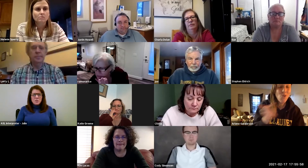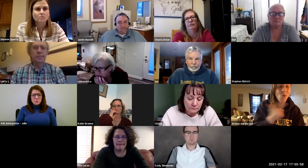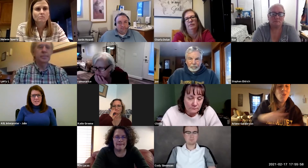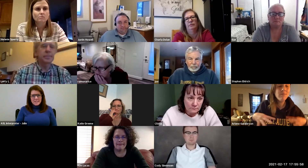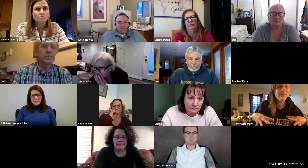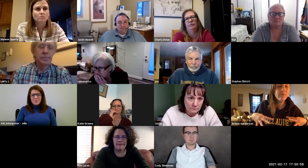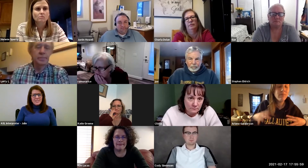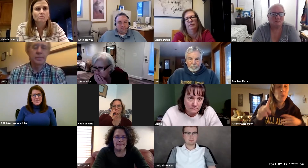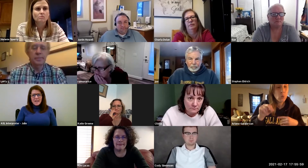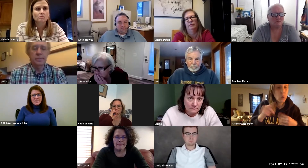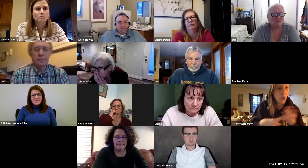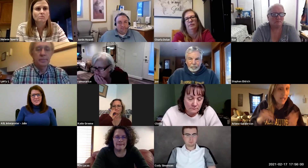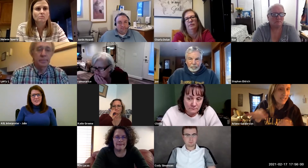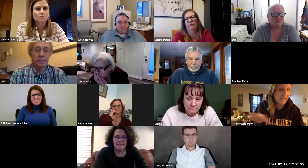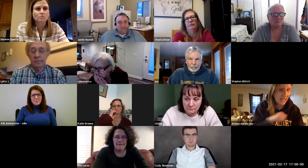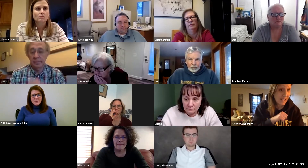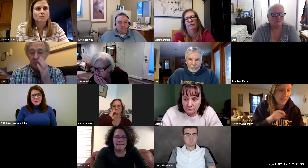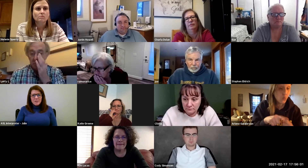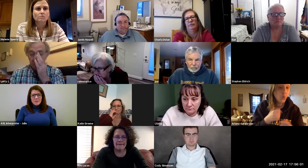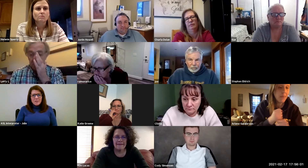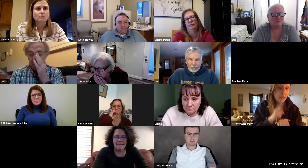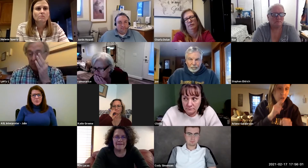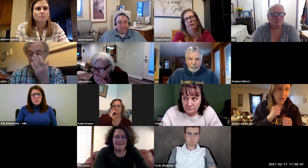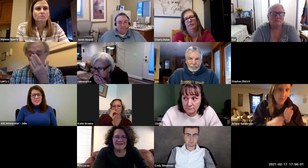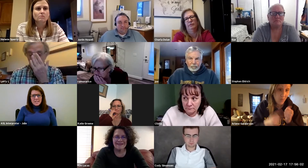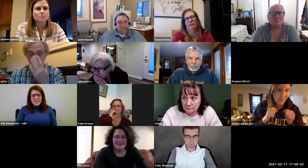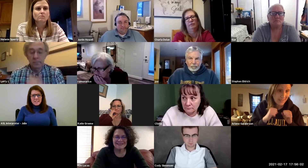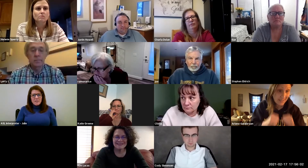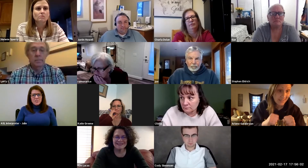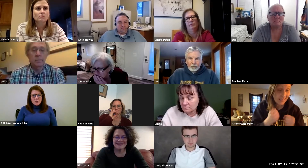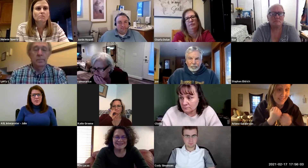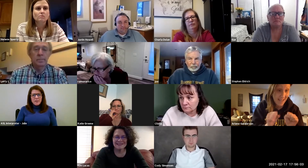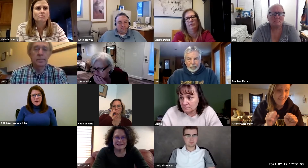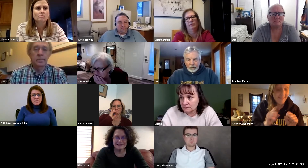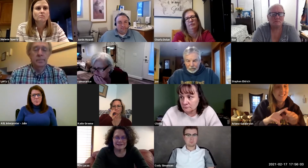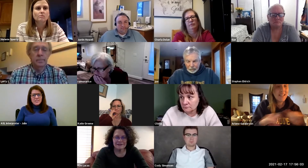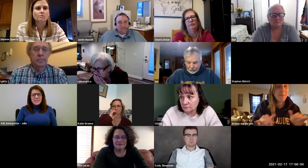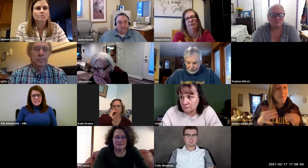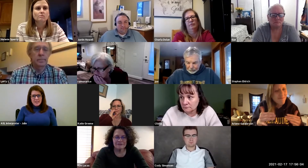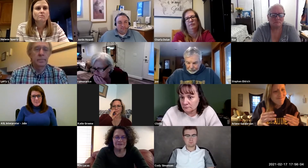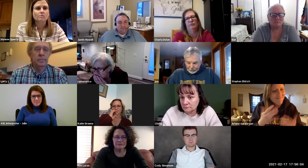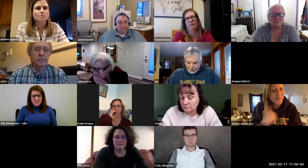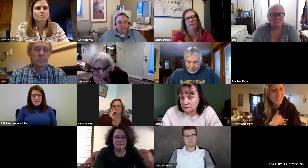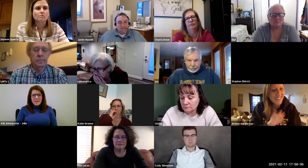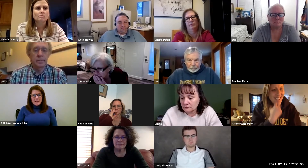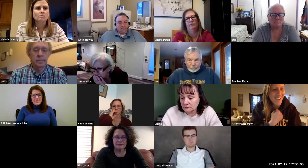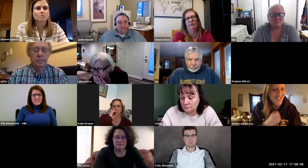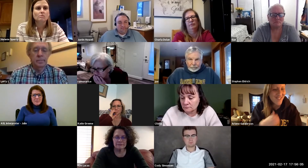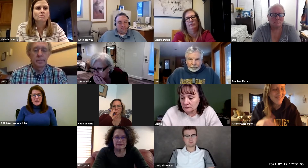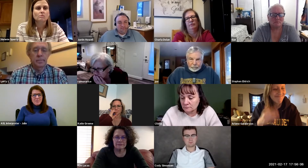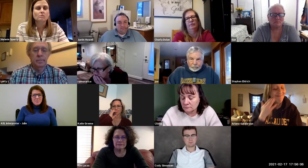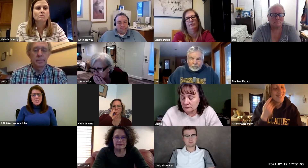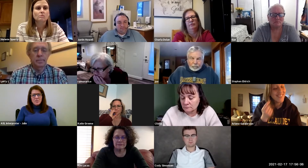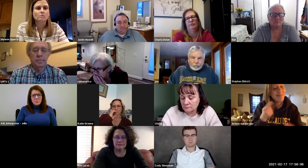It's bittersweet, not really sad, that we'll do what it takes to make sure that everyone stays safe, and at the